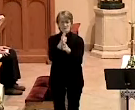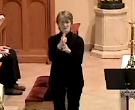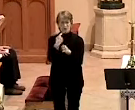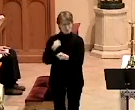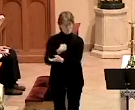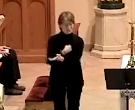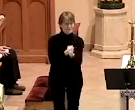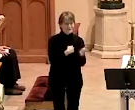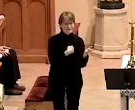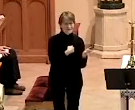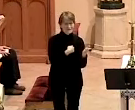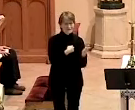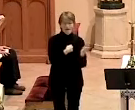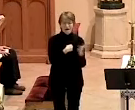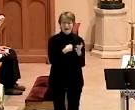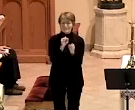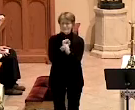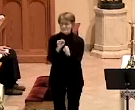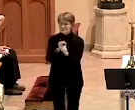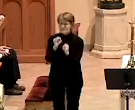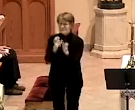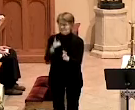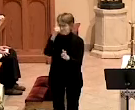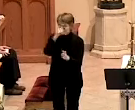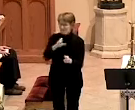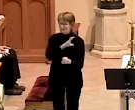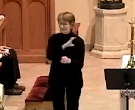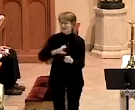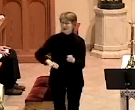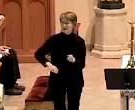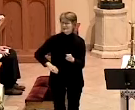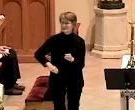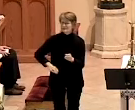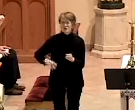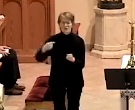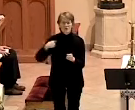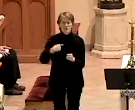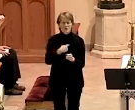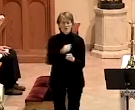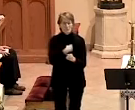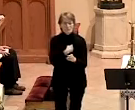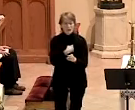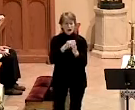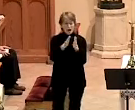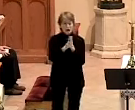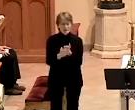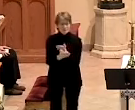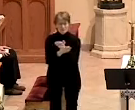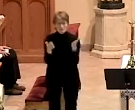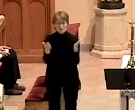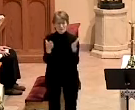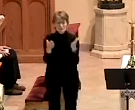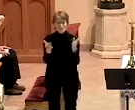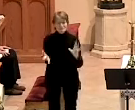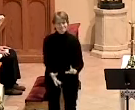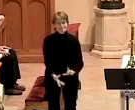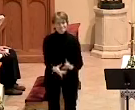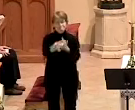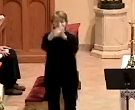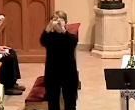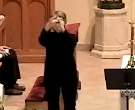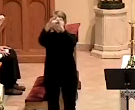Christ, as if God were appealing through us. We implore you on behalf of Christ, be reconciled to